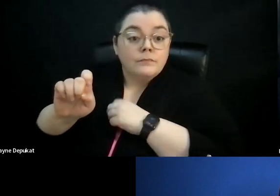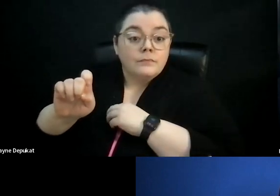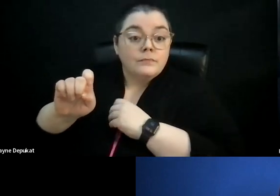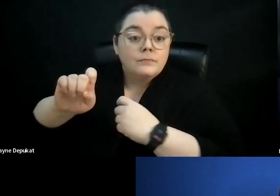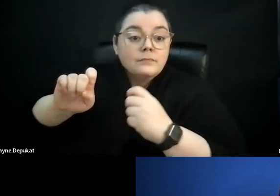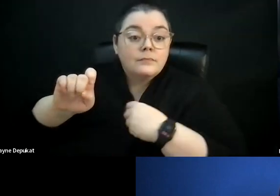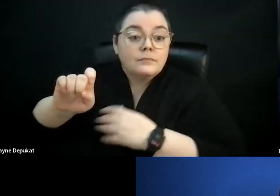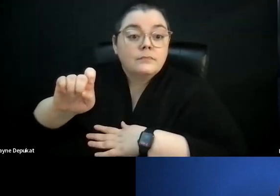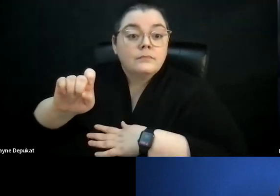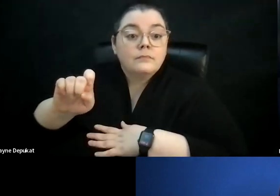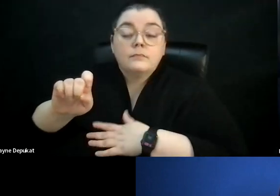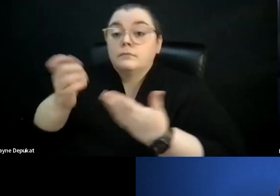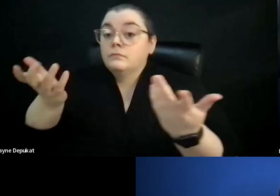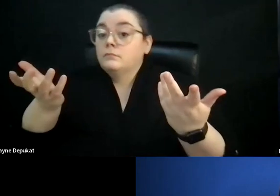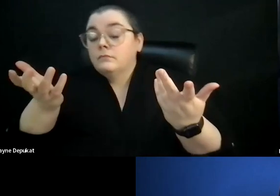template, use it as a template.